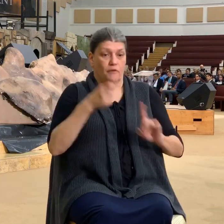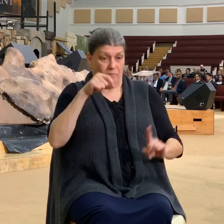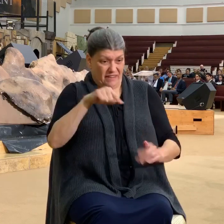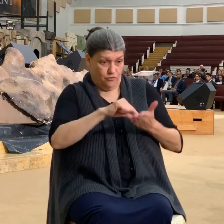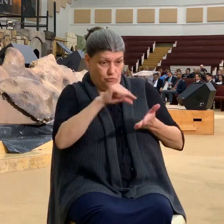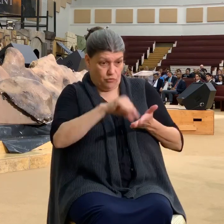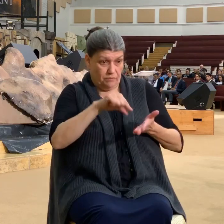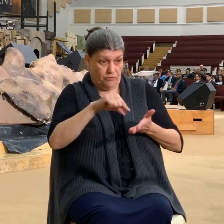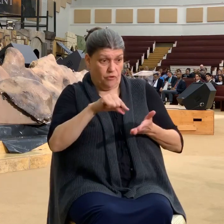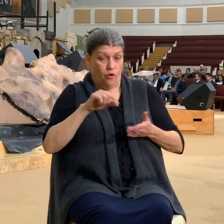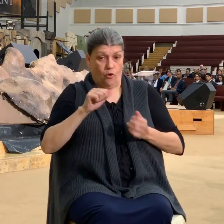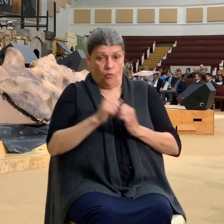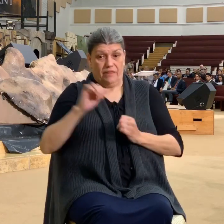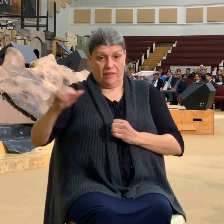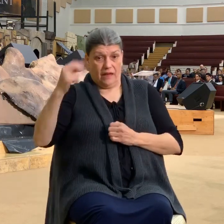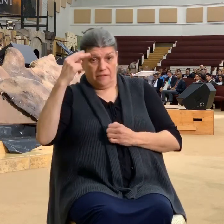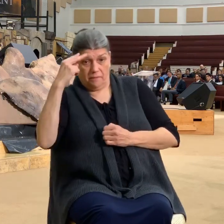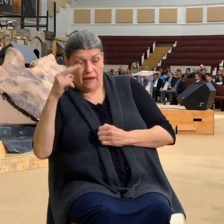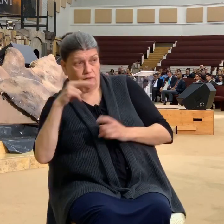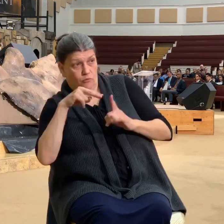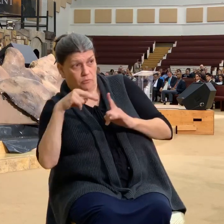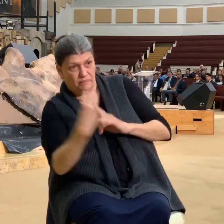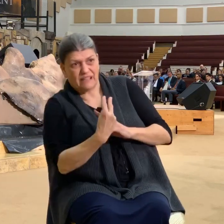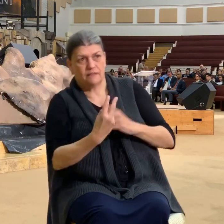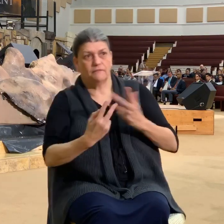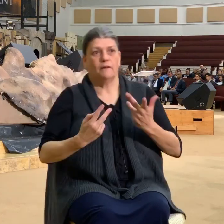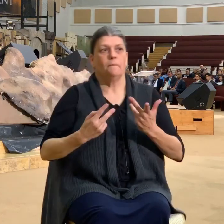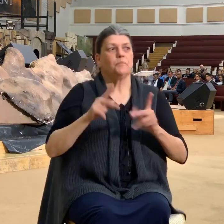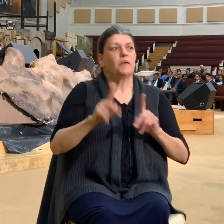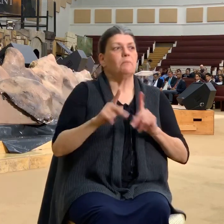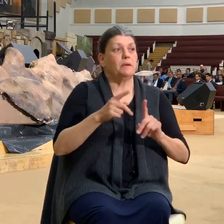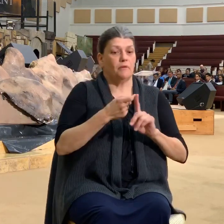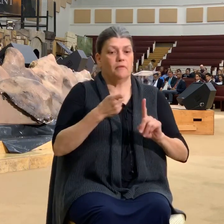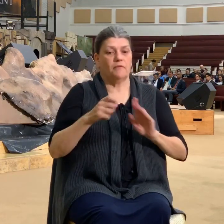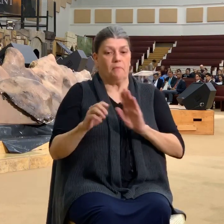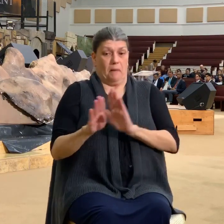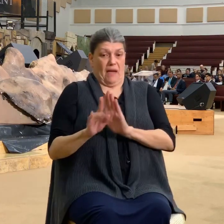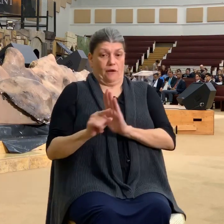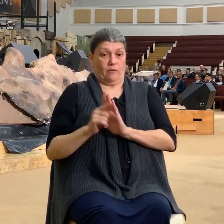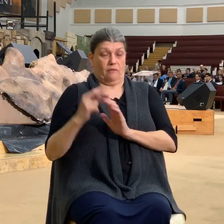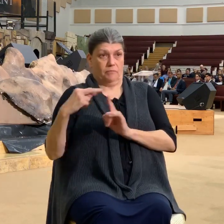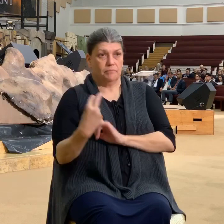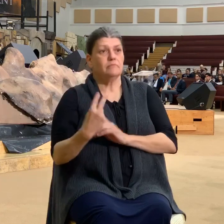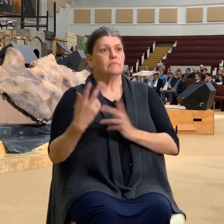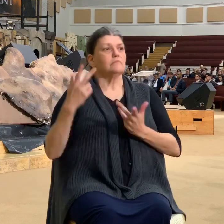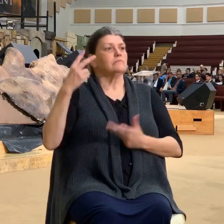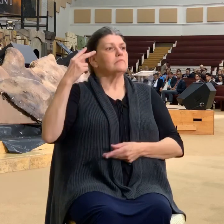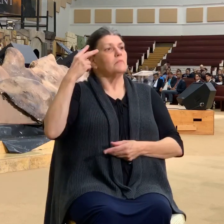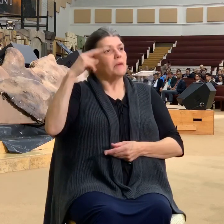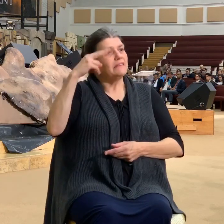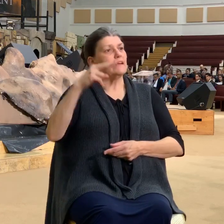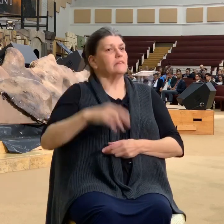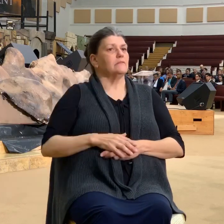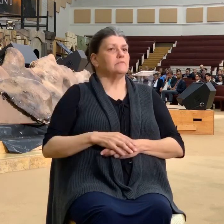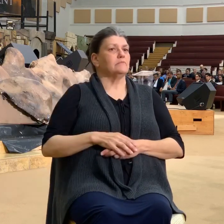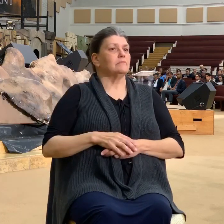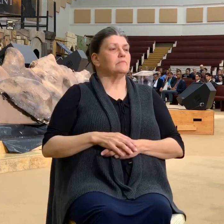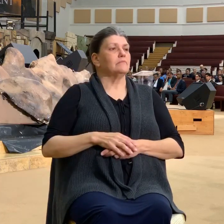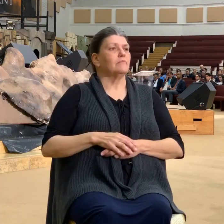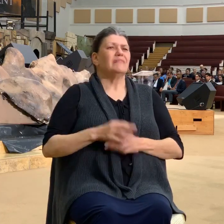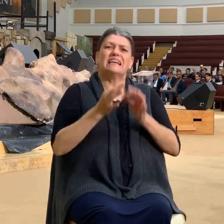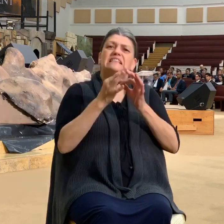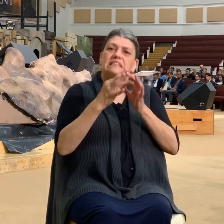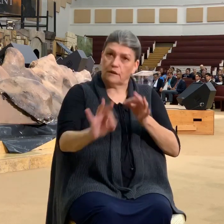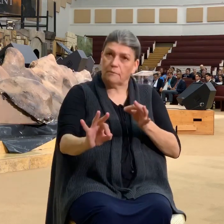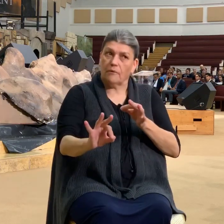perspective, and to people that also come from that type of background. And really, it's very